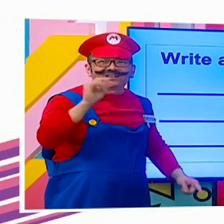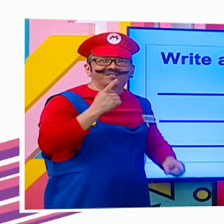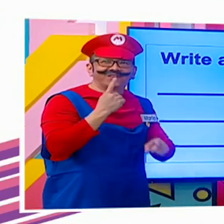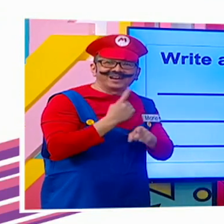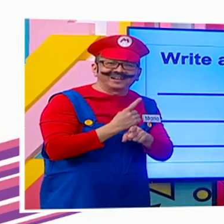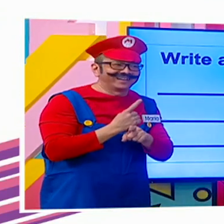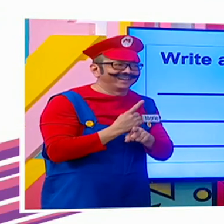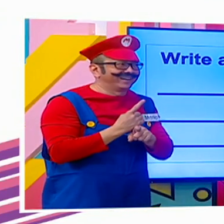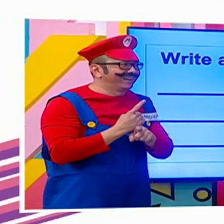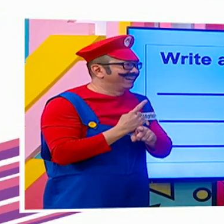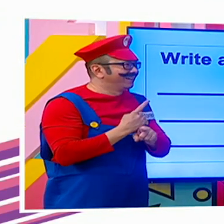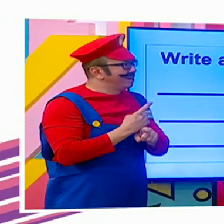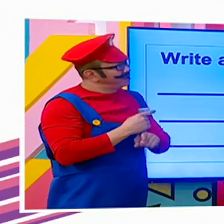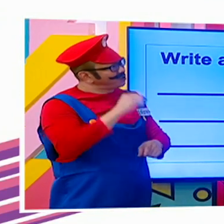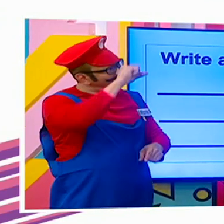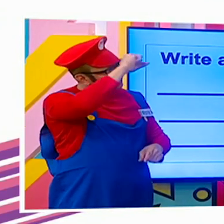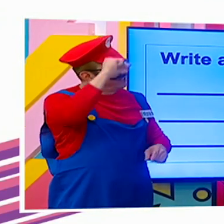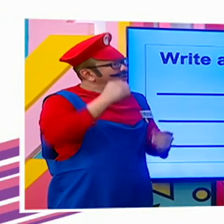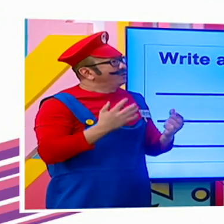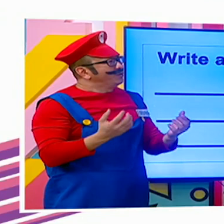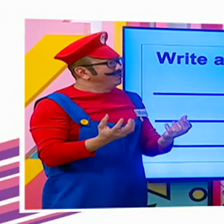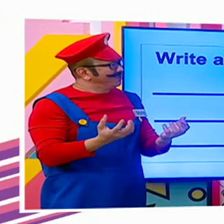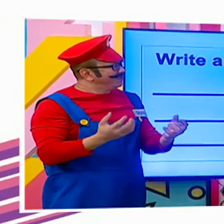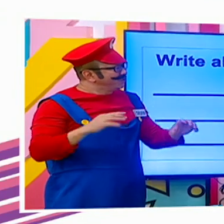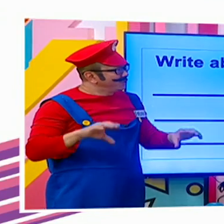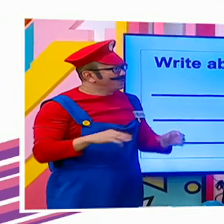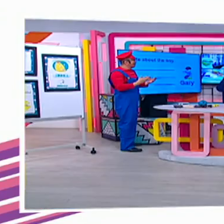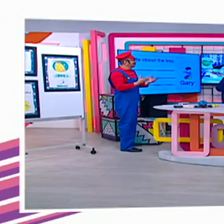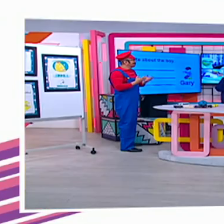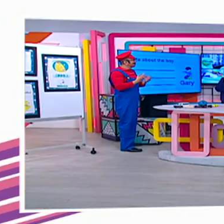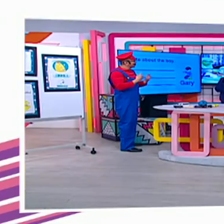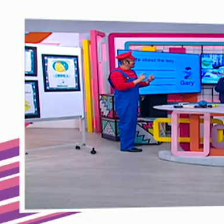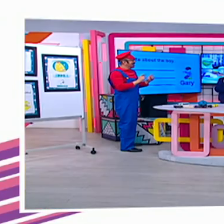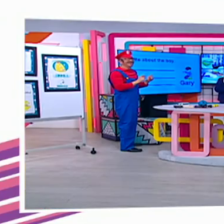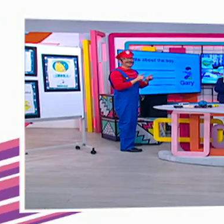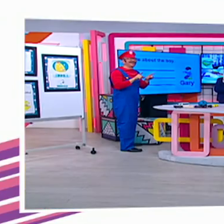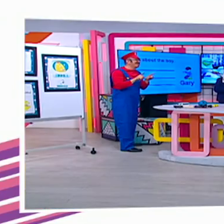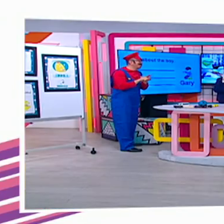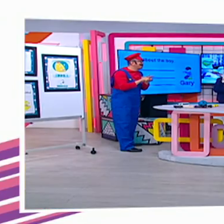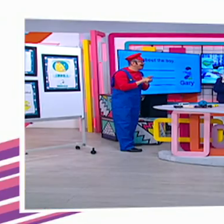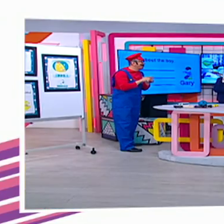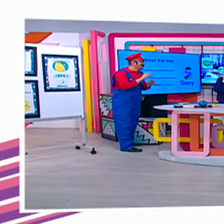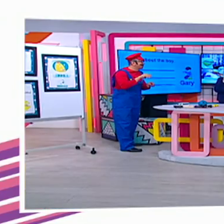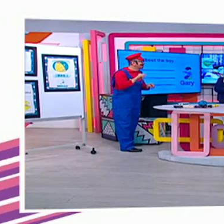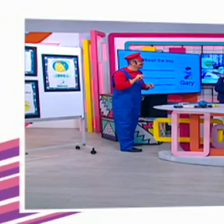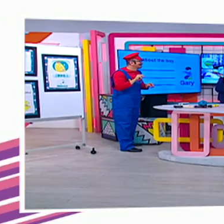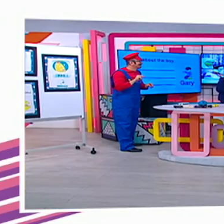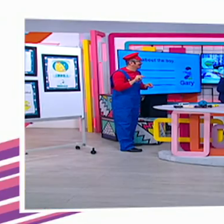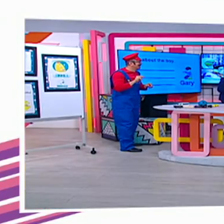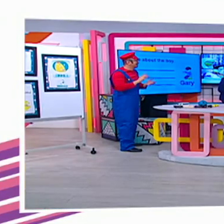Gary, right. Sean? Yes? Do you want to try with my